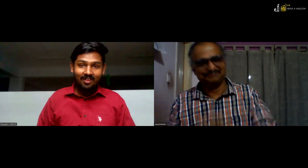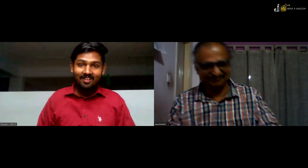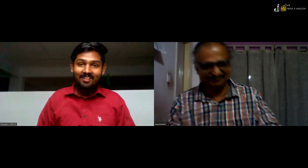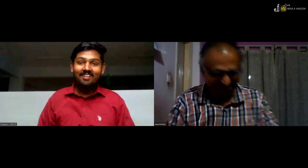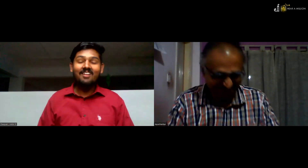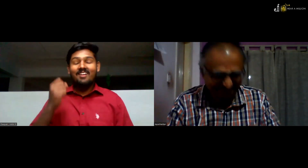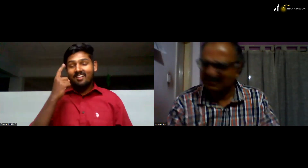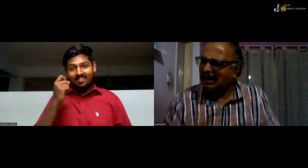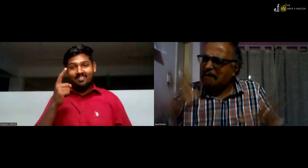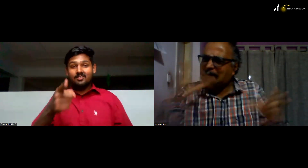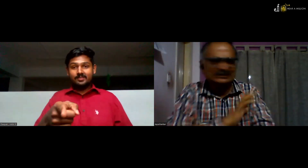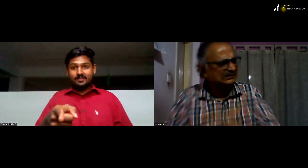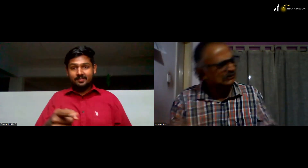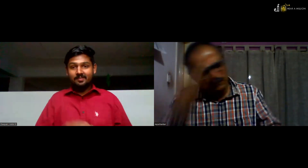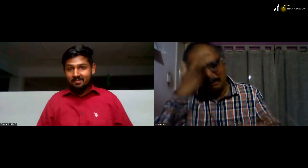I started.